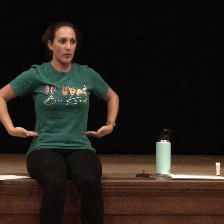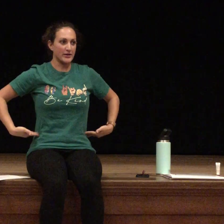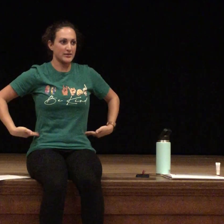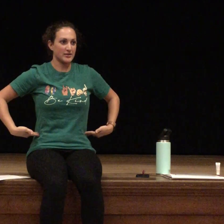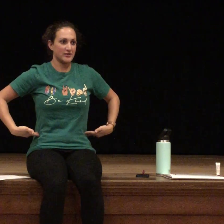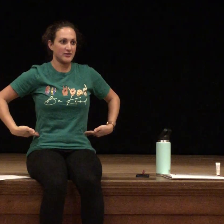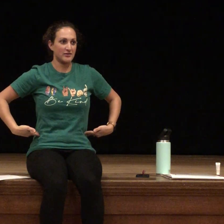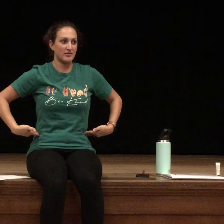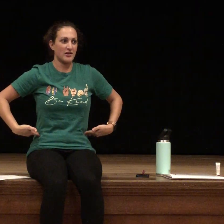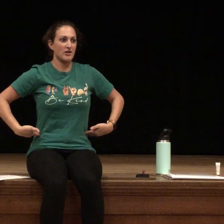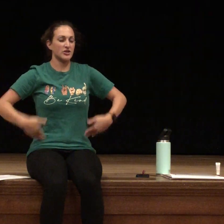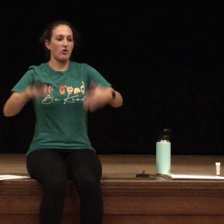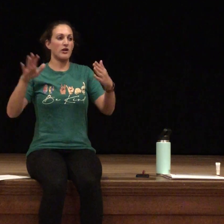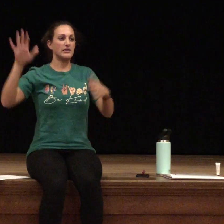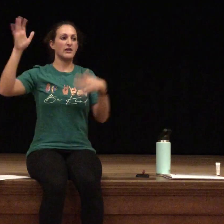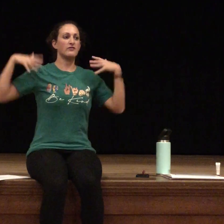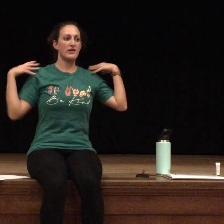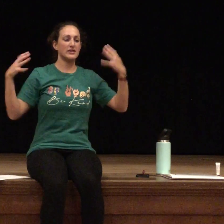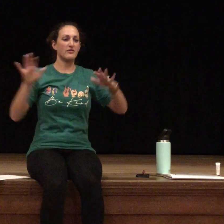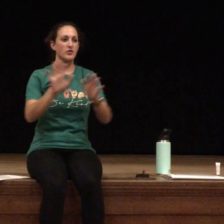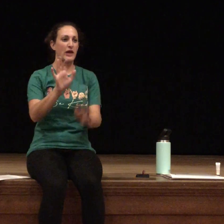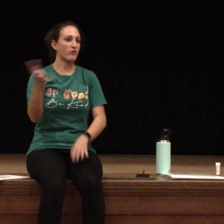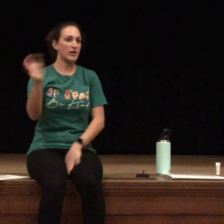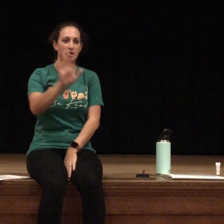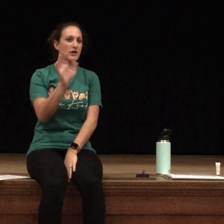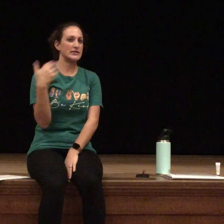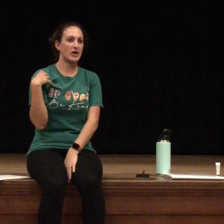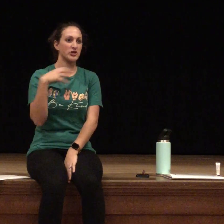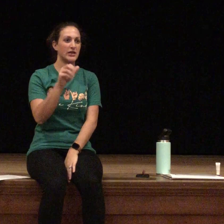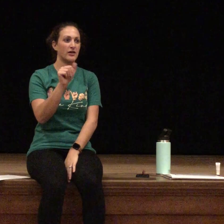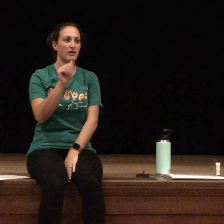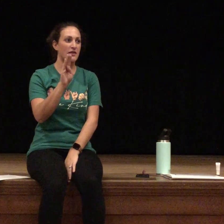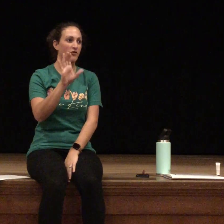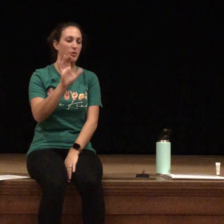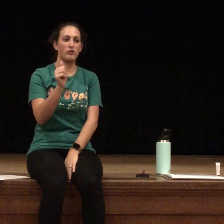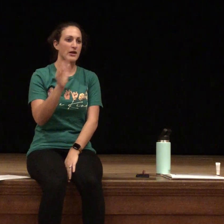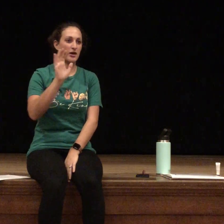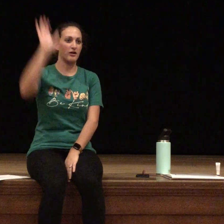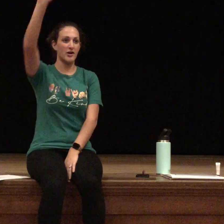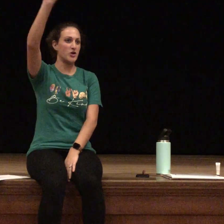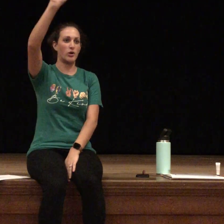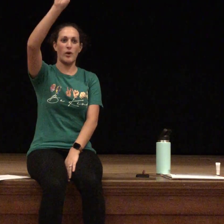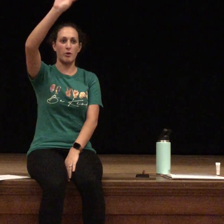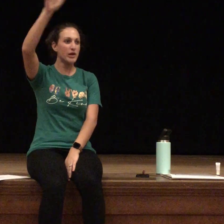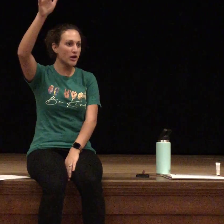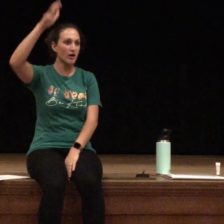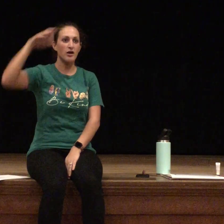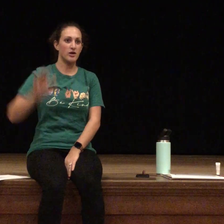waist. So, instead of doing the alphabet, like you guys naturally did it, the alphabet right here. You weren't way up here, you weren't